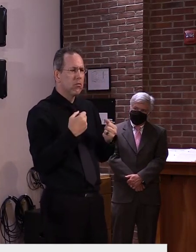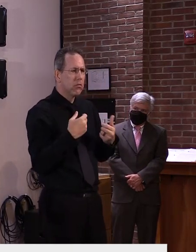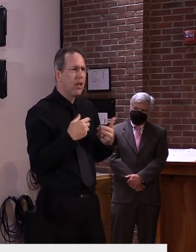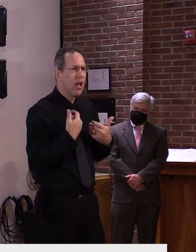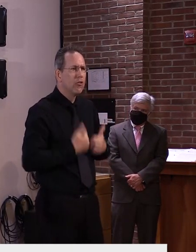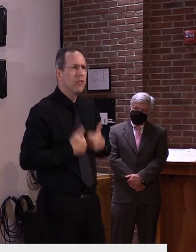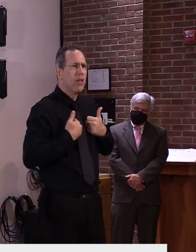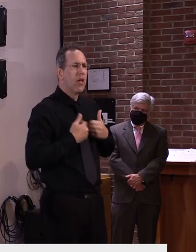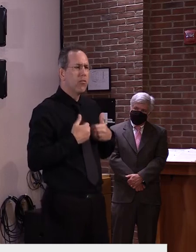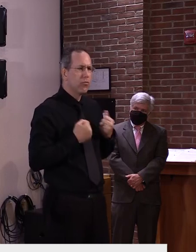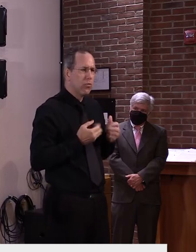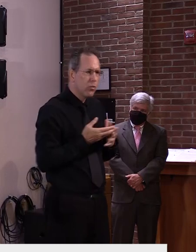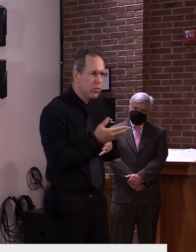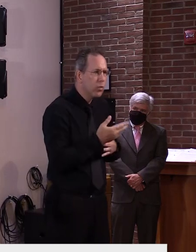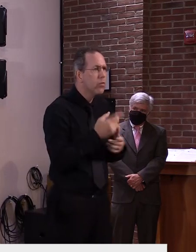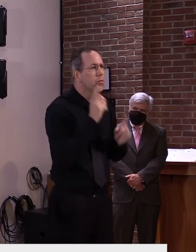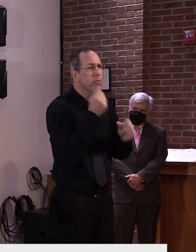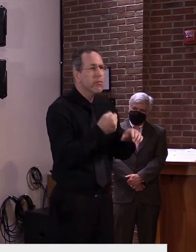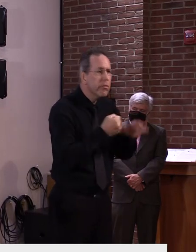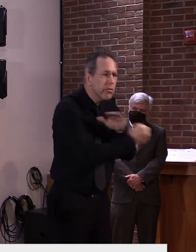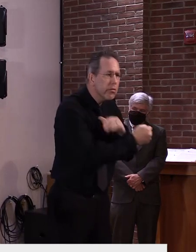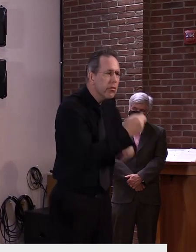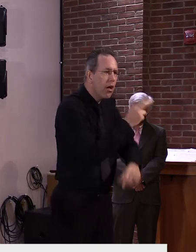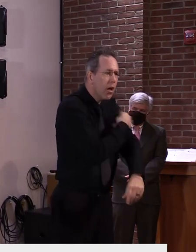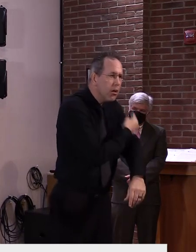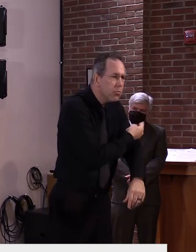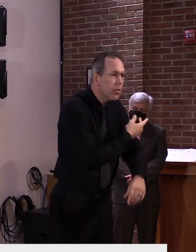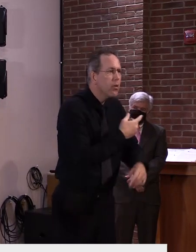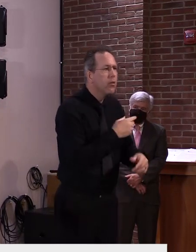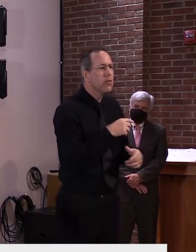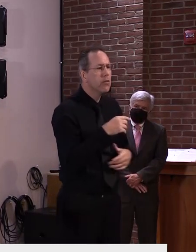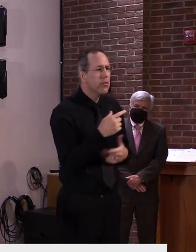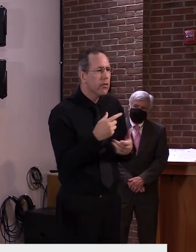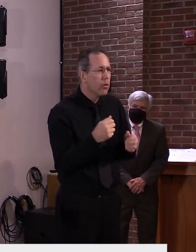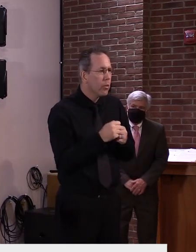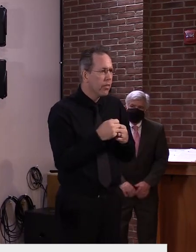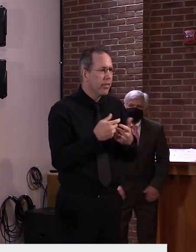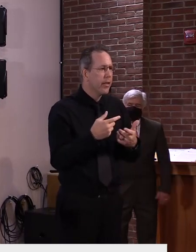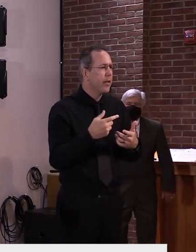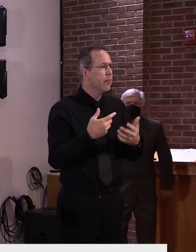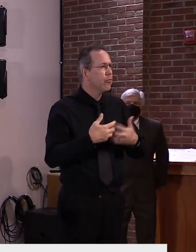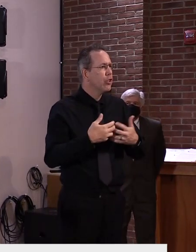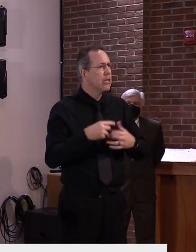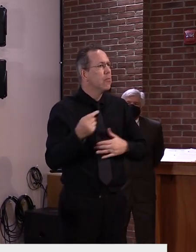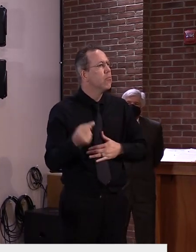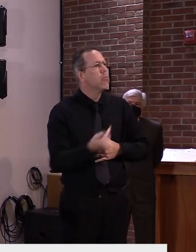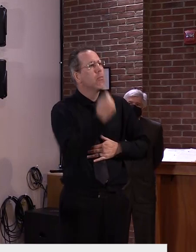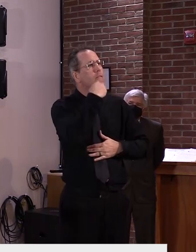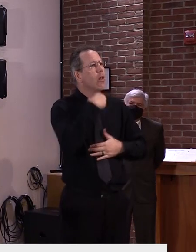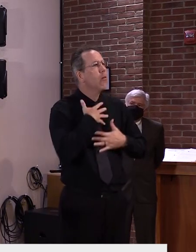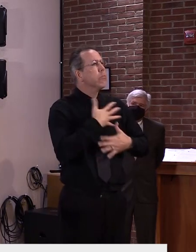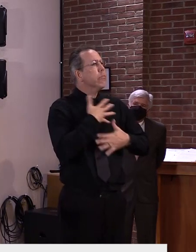ICU, with or without ventilator use, that have occurred. There's also now